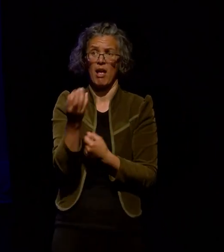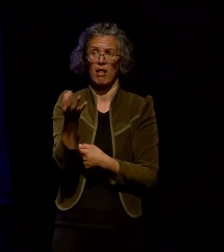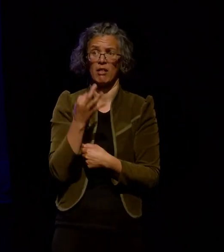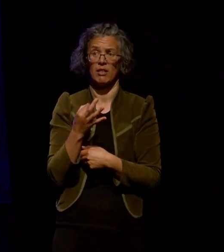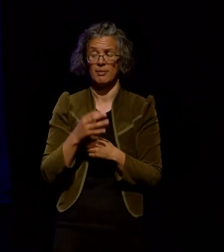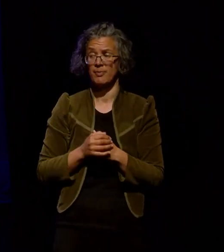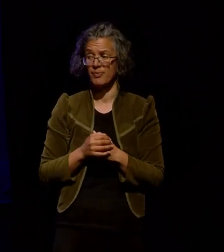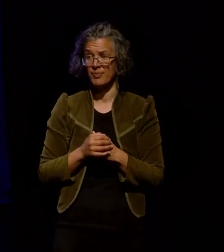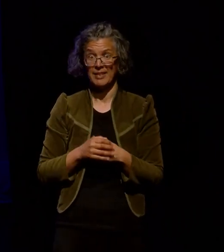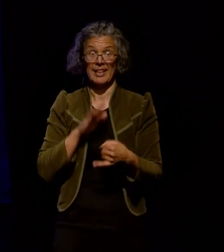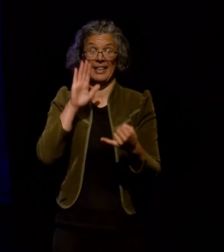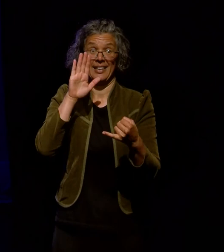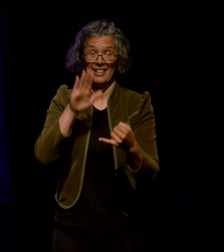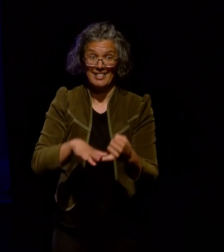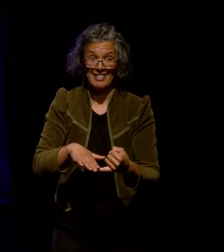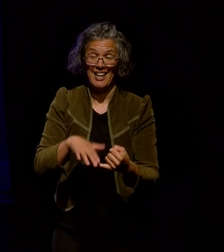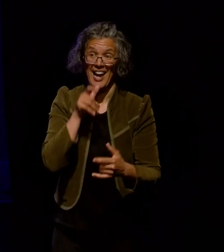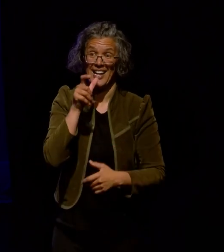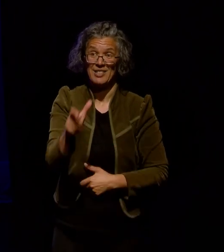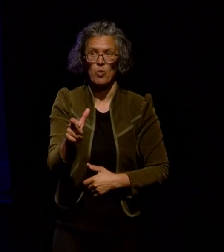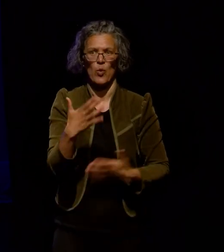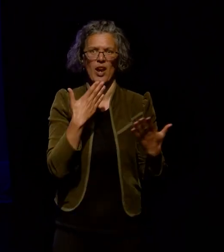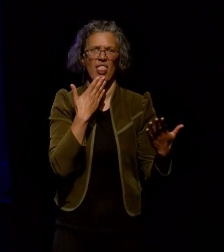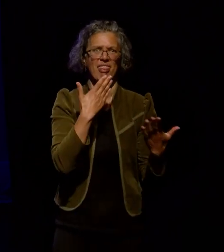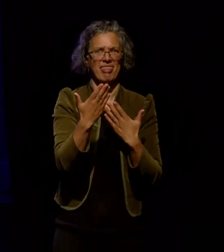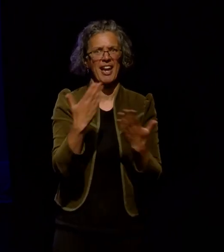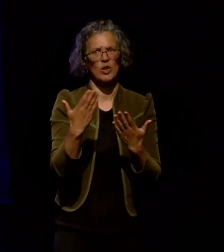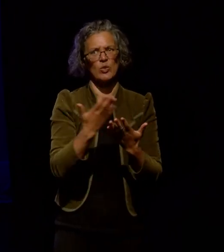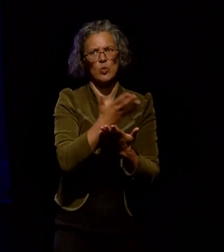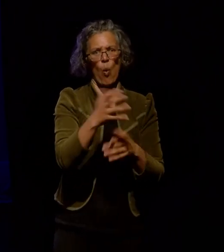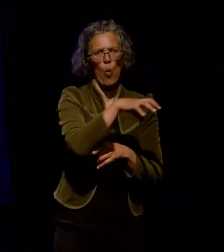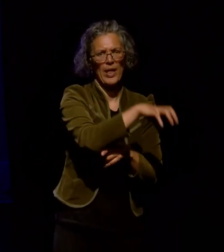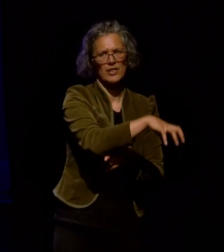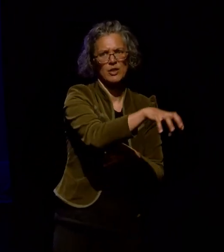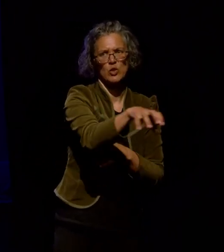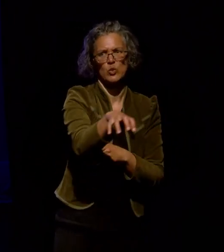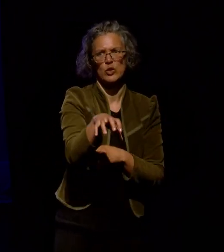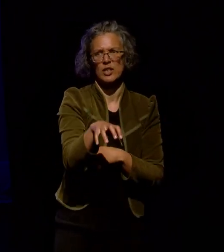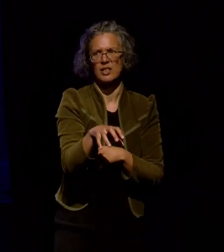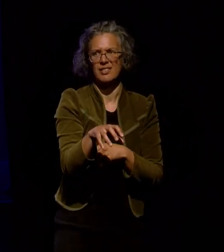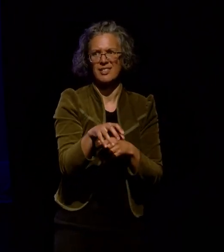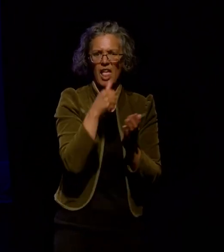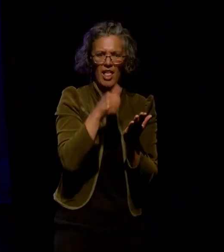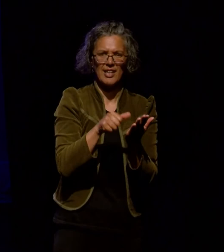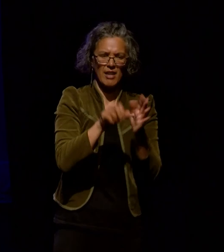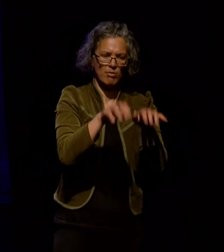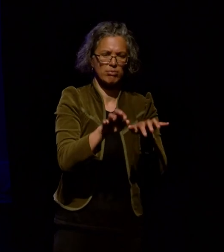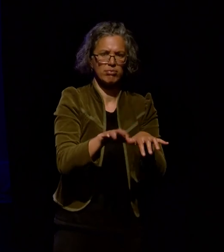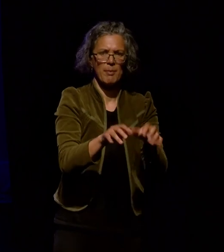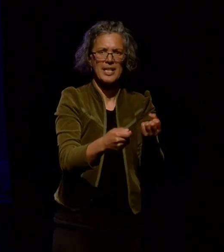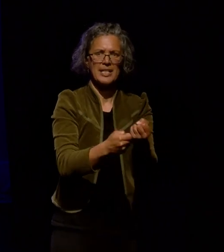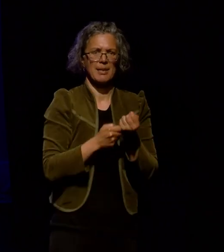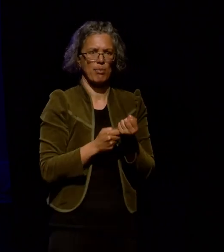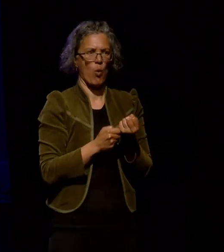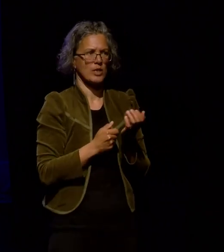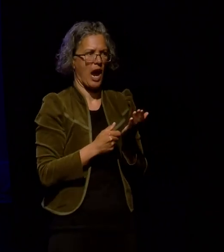And finally, thank you to the institutions who wrote letters of support for the National Library of New Zealand for our grant application. Te